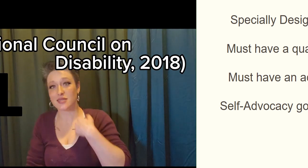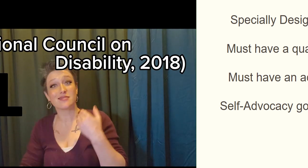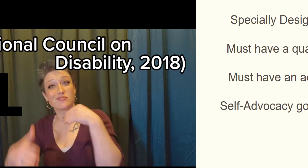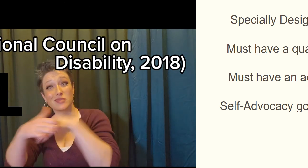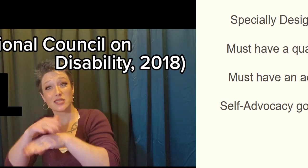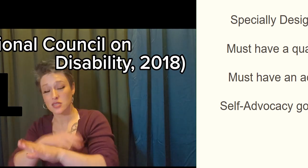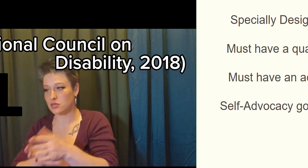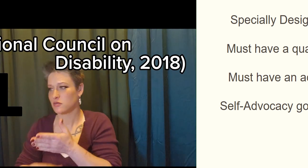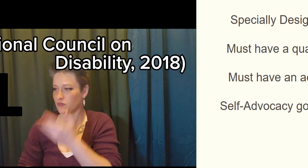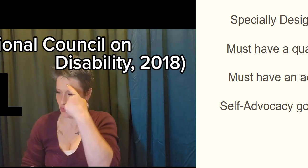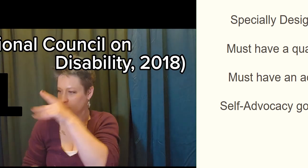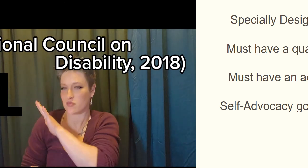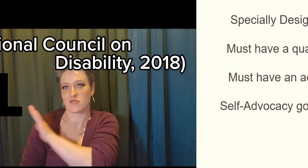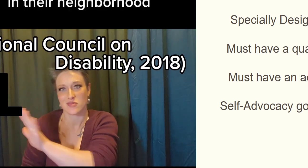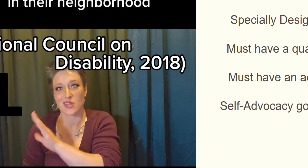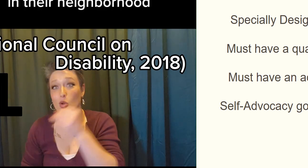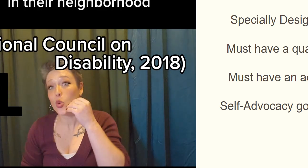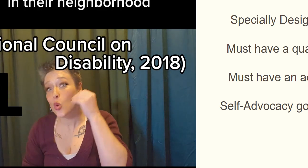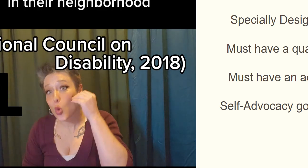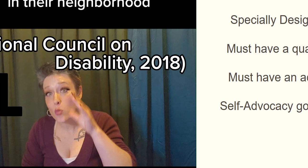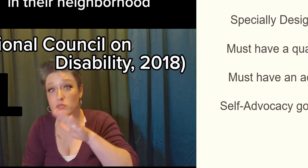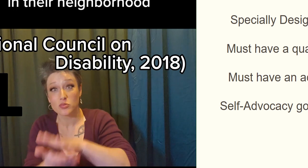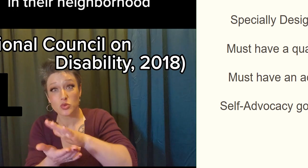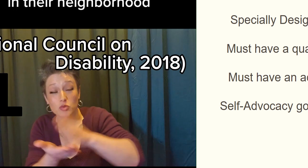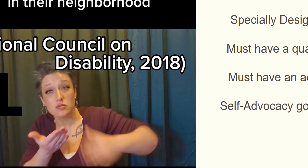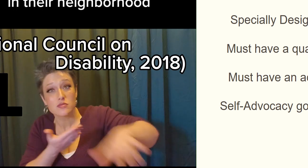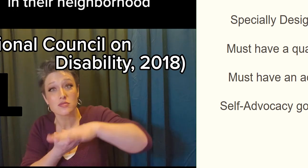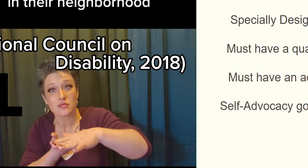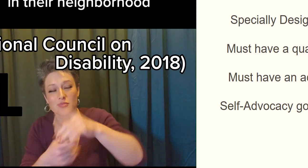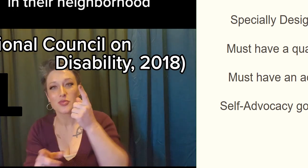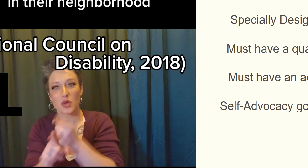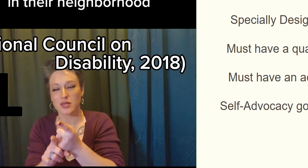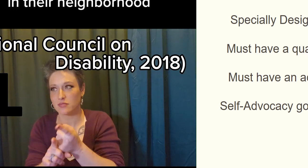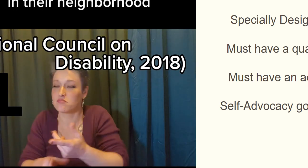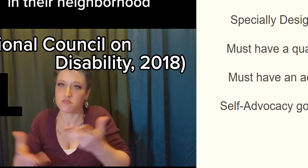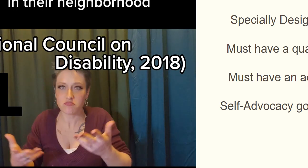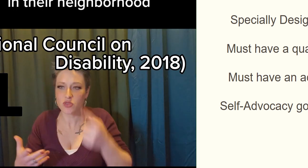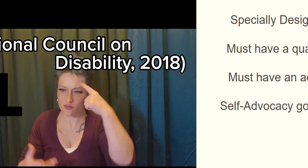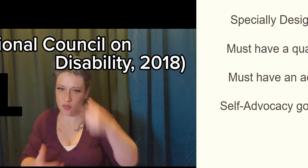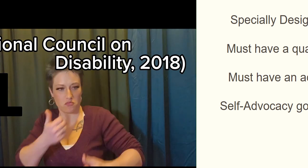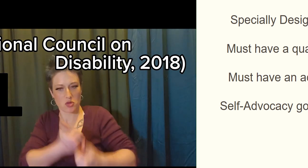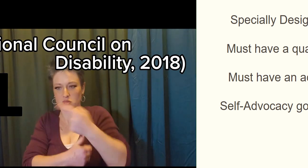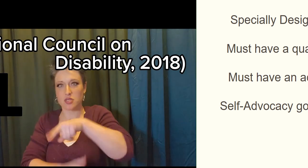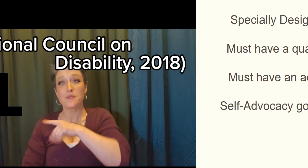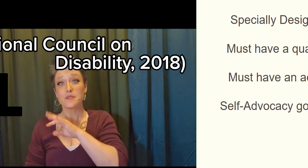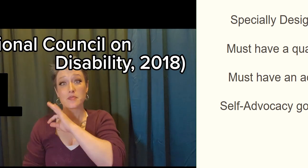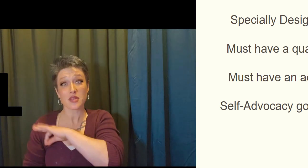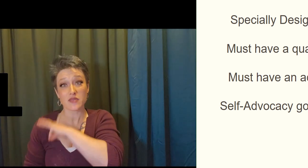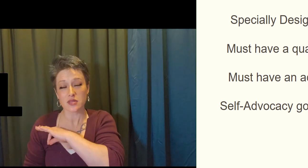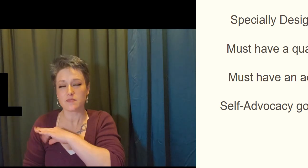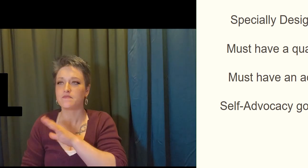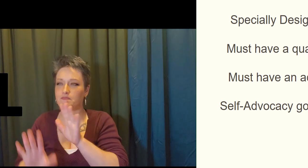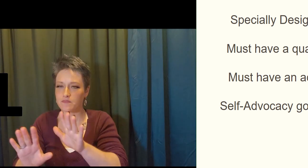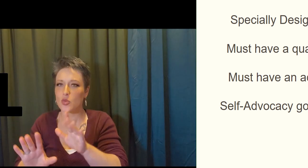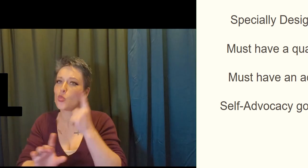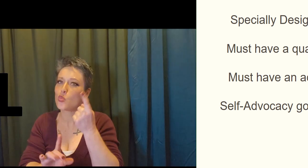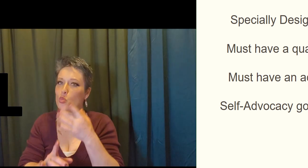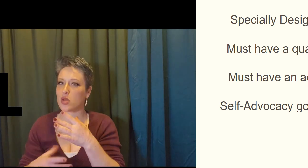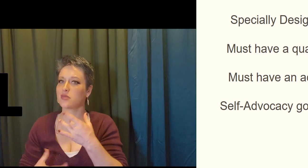because they're not needed, right? Because these students are going to their home schools in their neighborhood, which for most students is a real